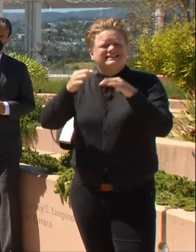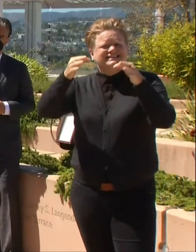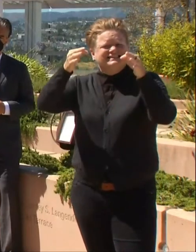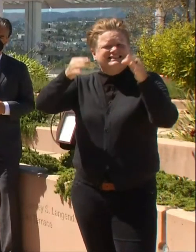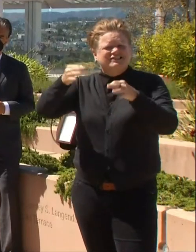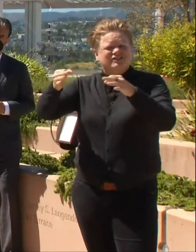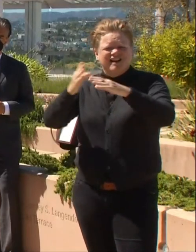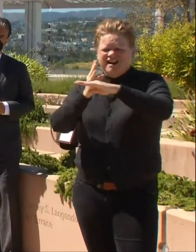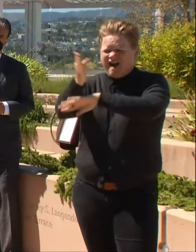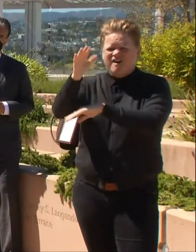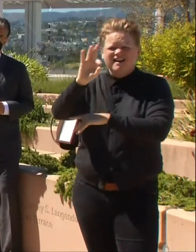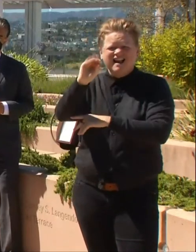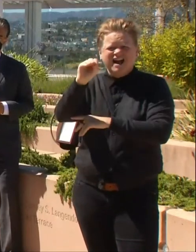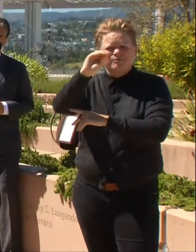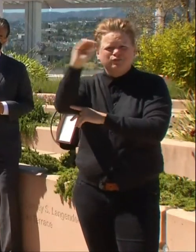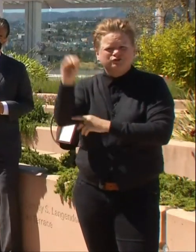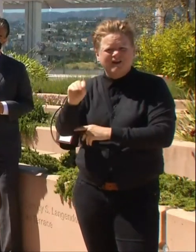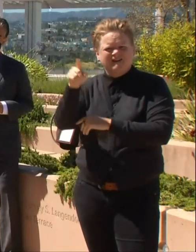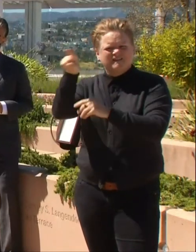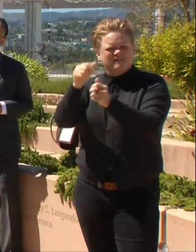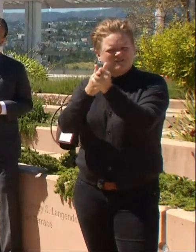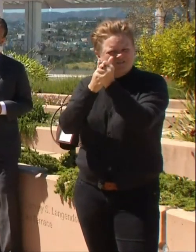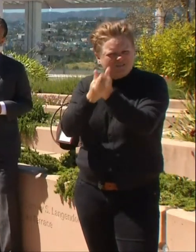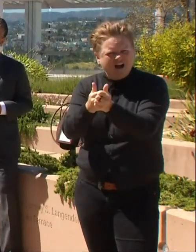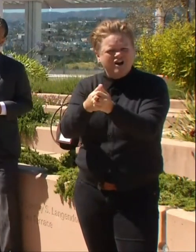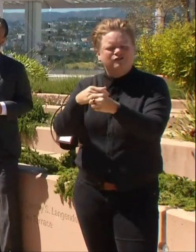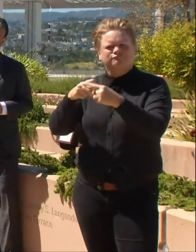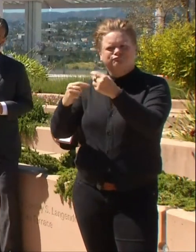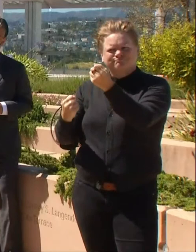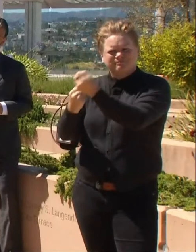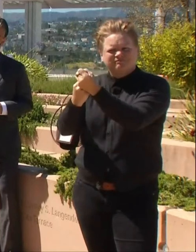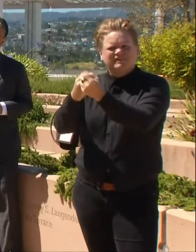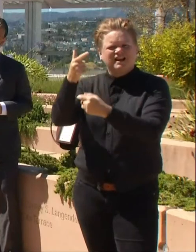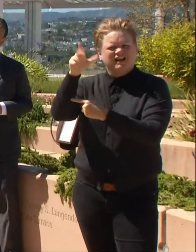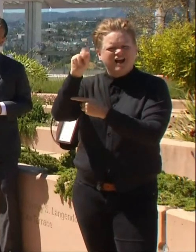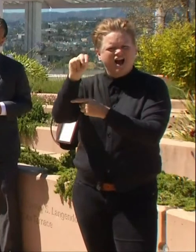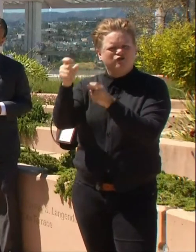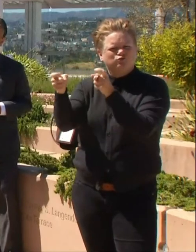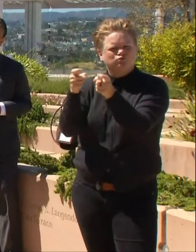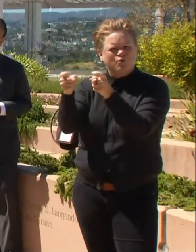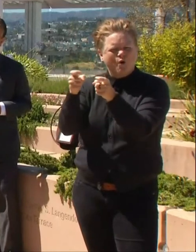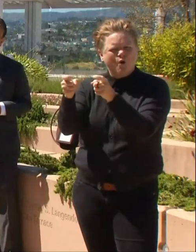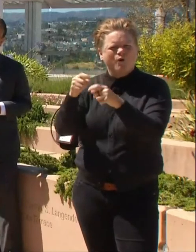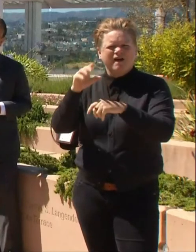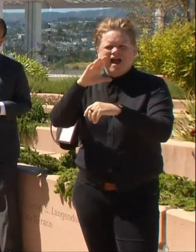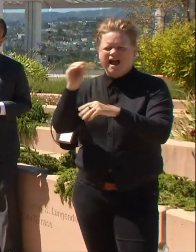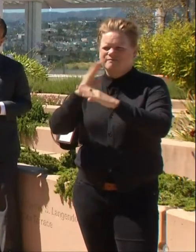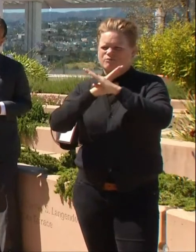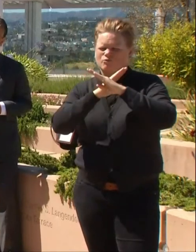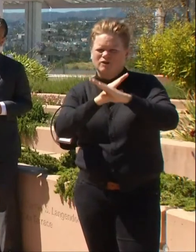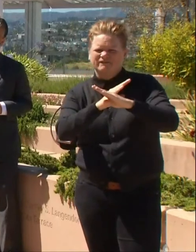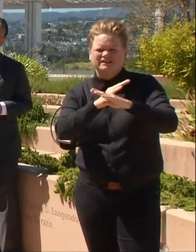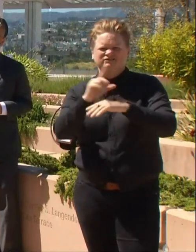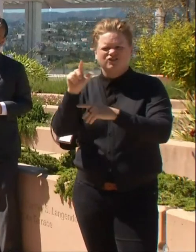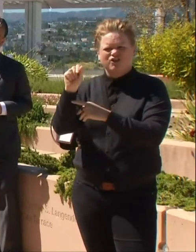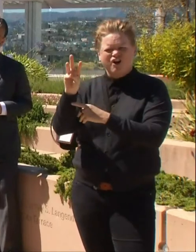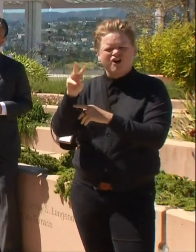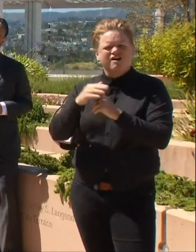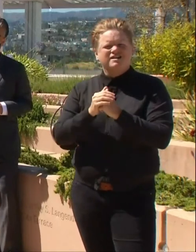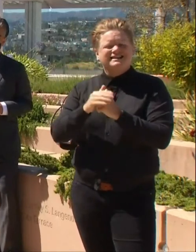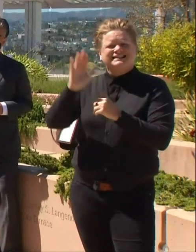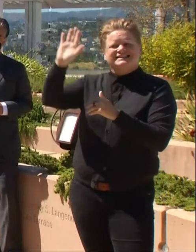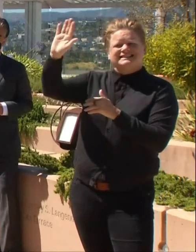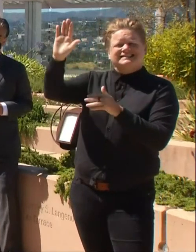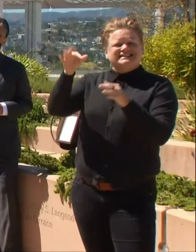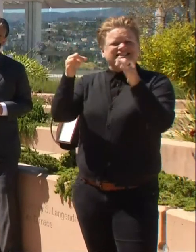uphold existing gun regulations on the basis of fact and law. This decision is a complete outlier. There are at least